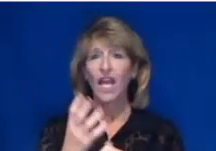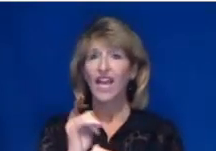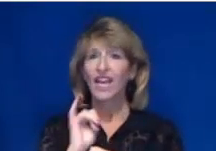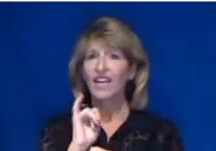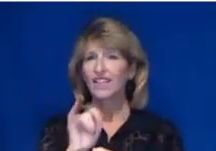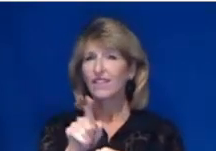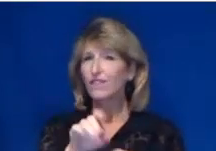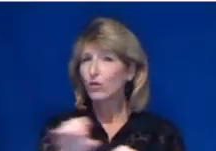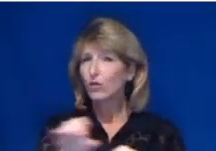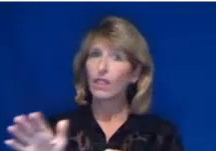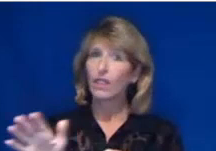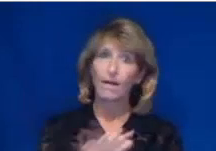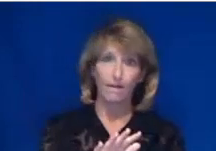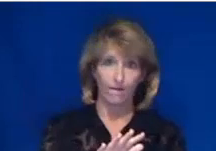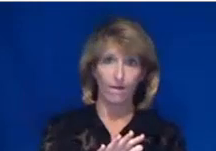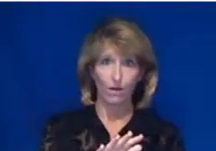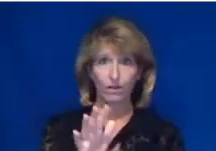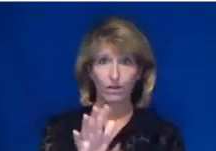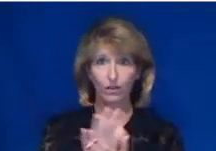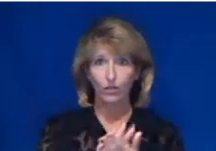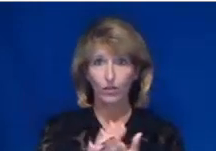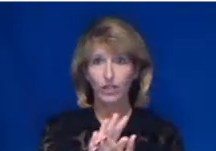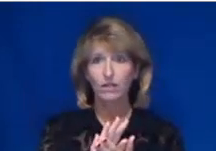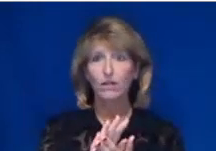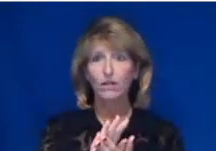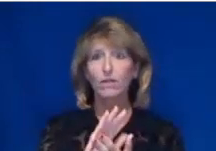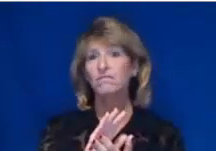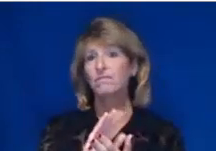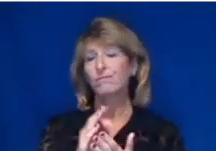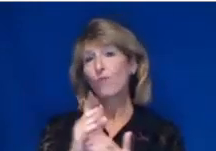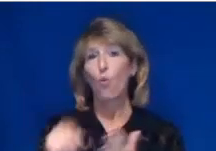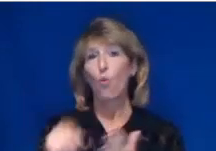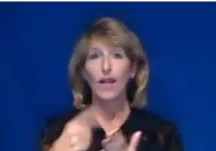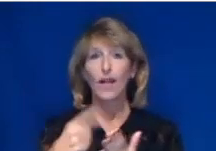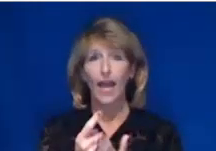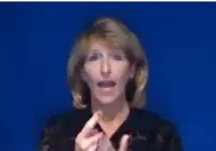or possibly an issue with violence.